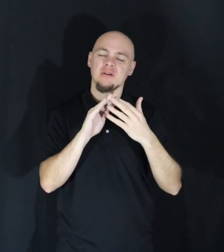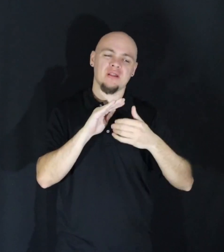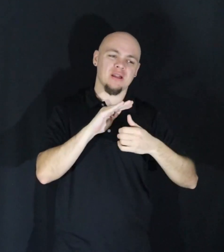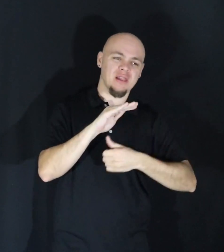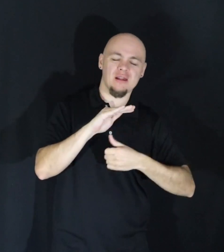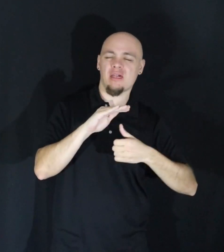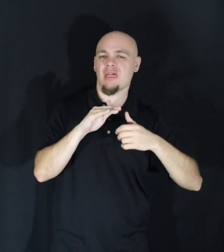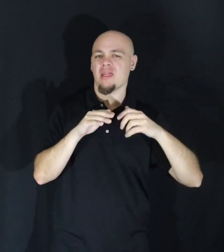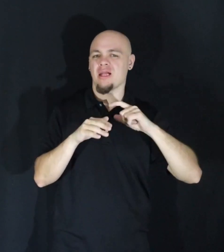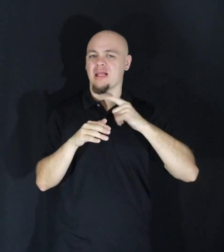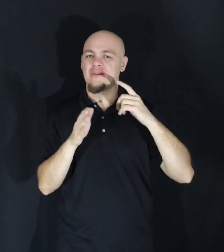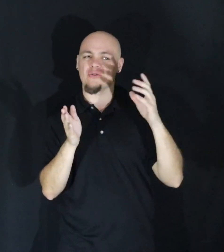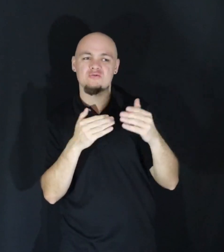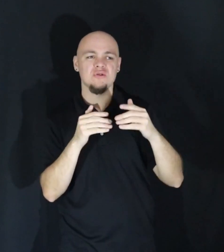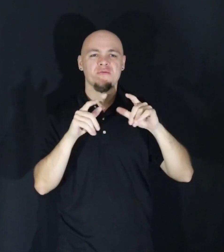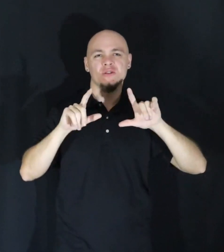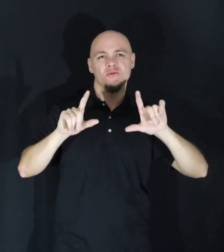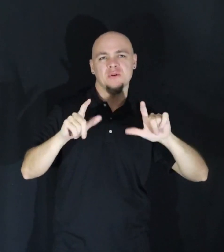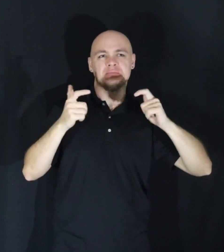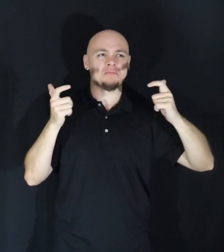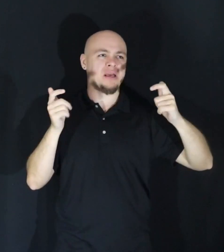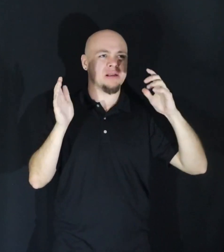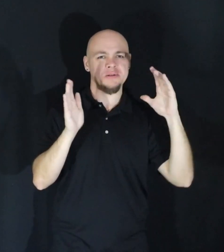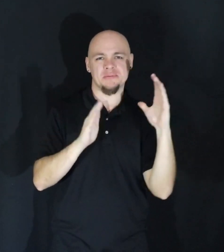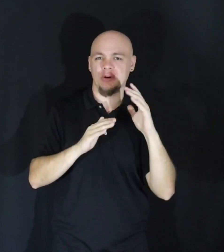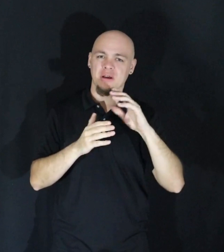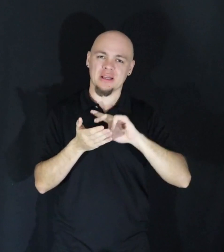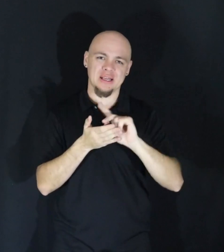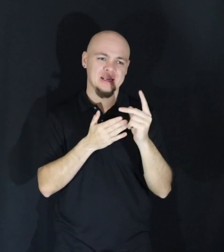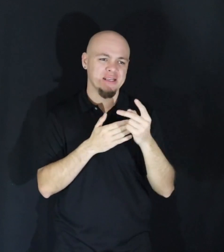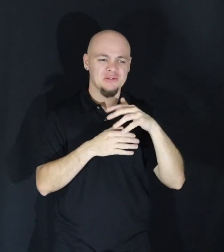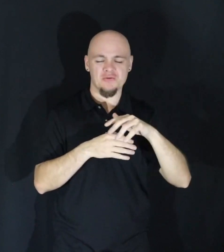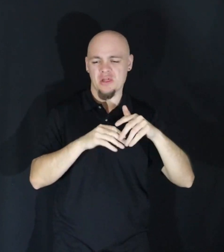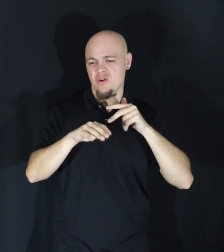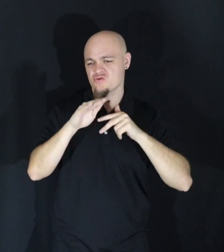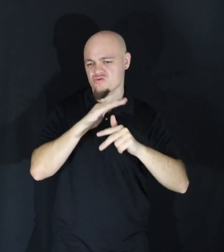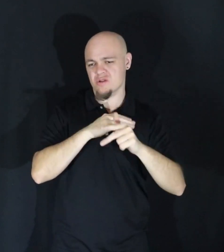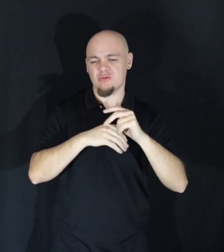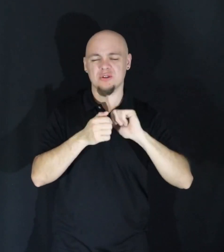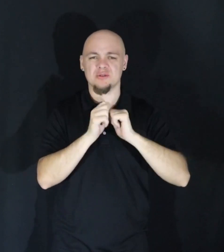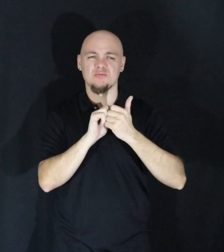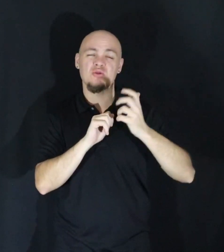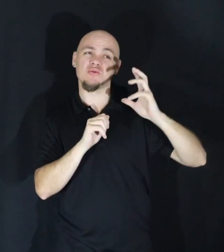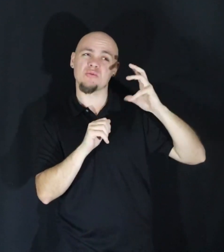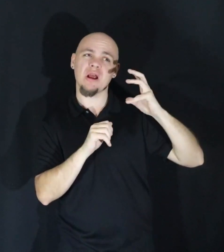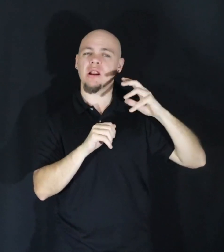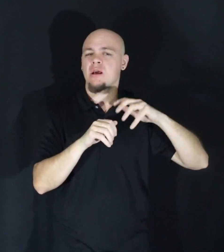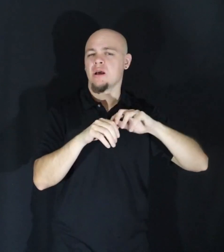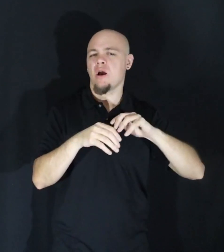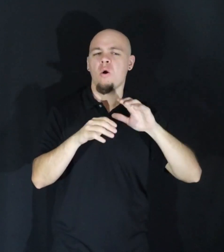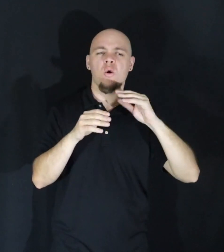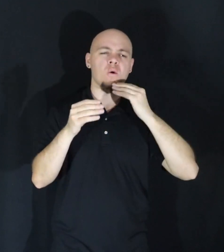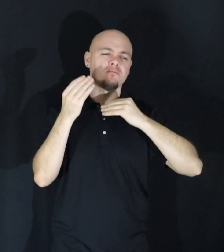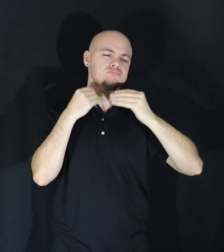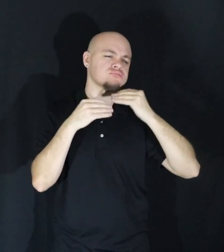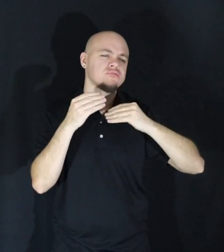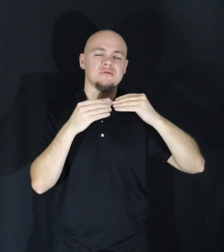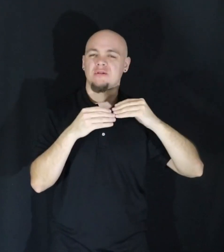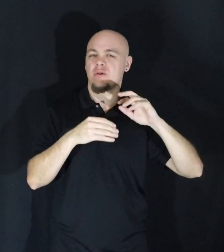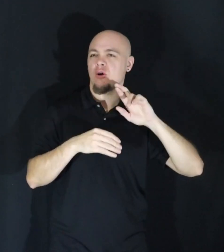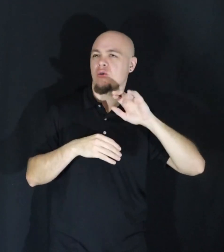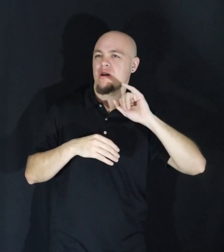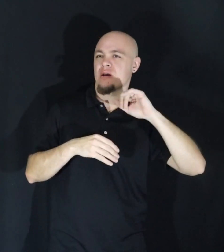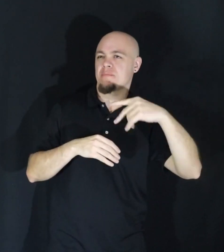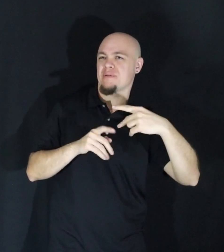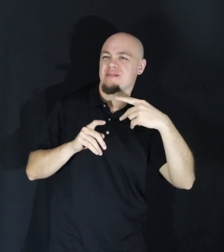screens, small or large, mama's kitchen, man cave in the garage, sports radio and cars, tailgates at Eastern Market. Rest in peace. A